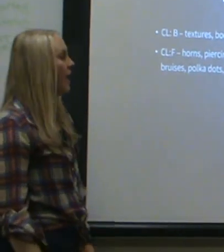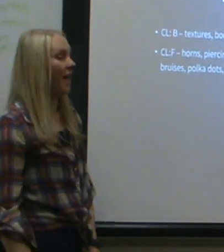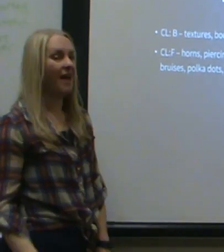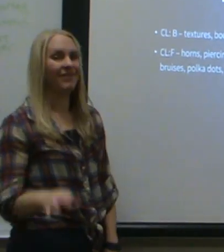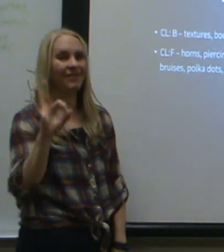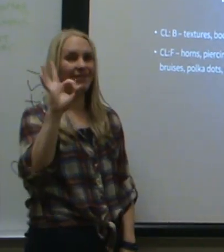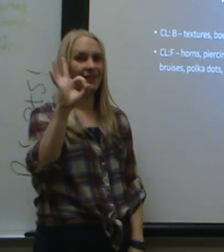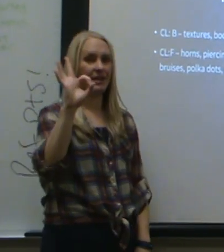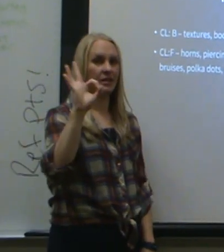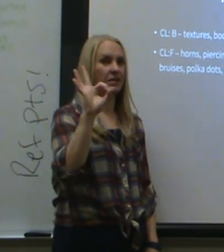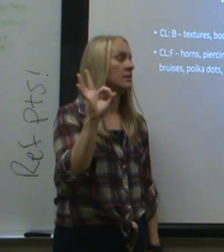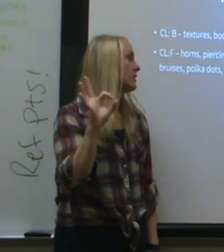F.